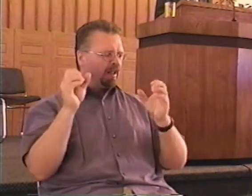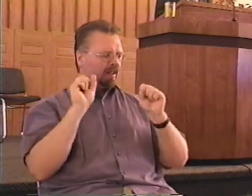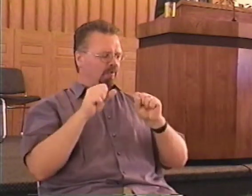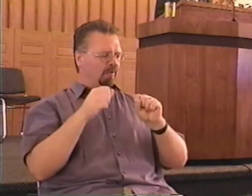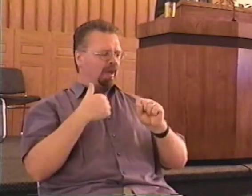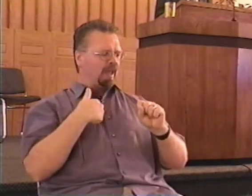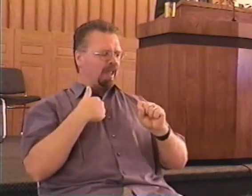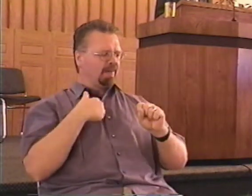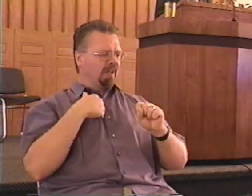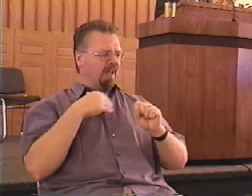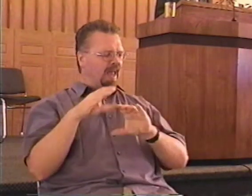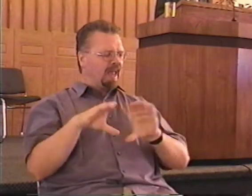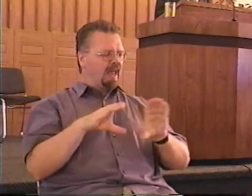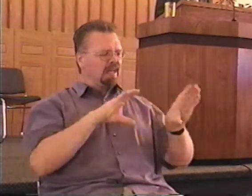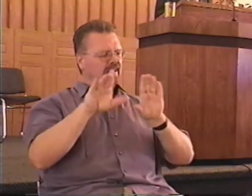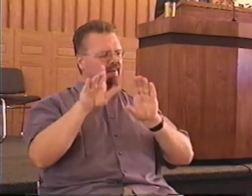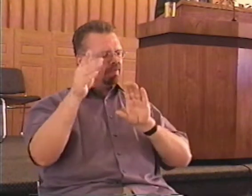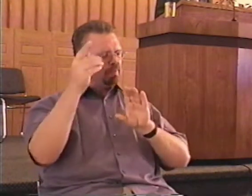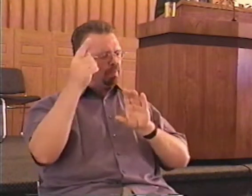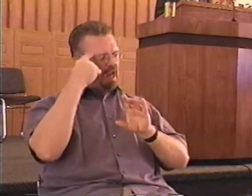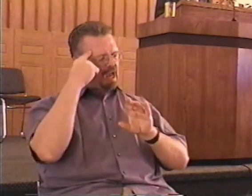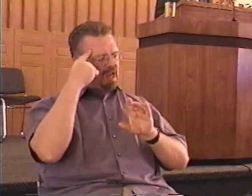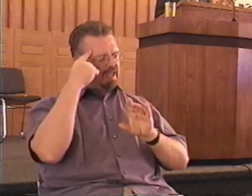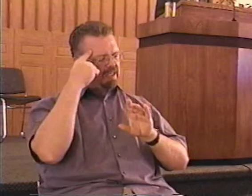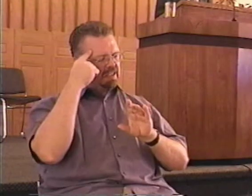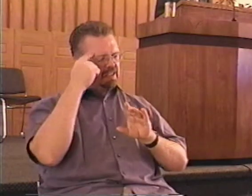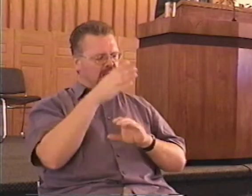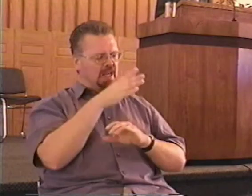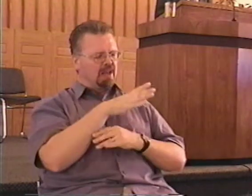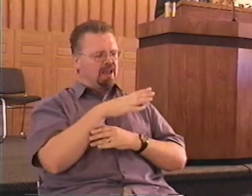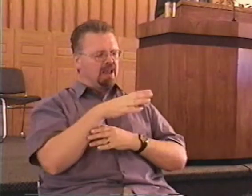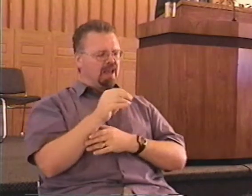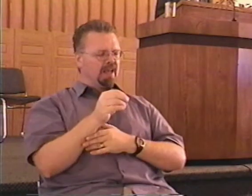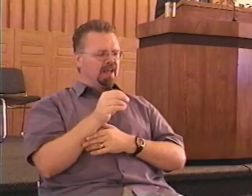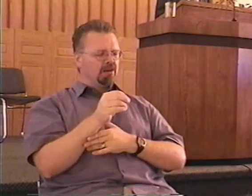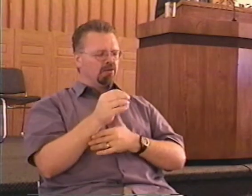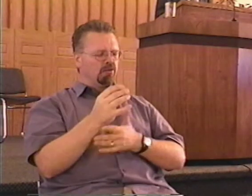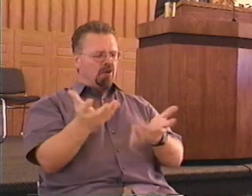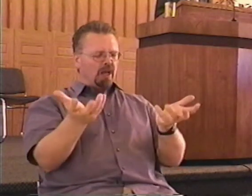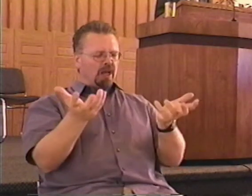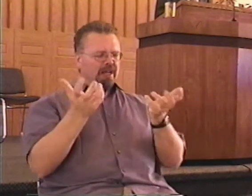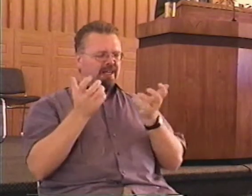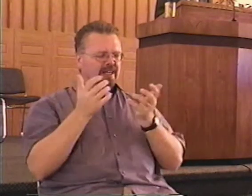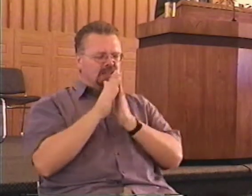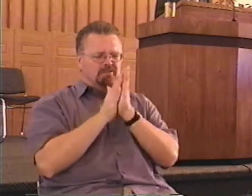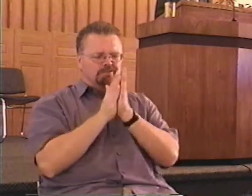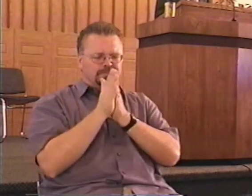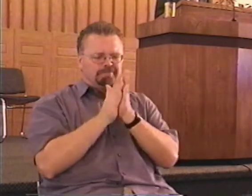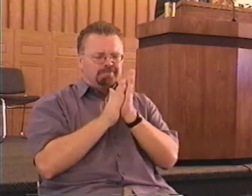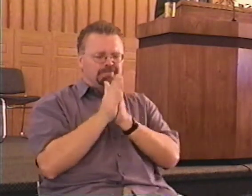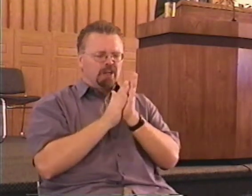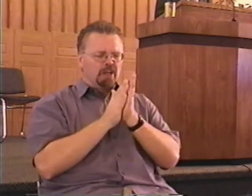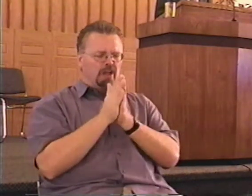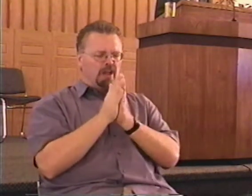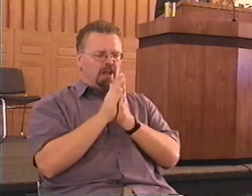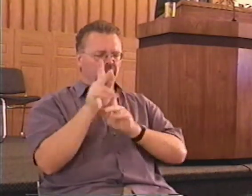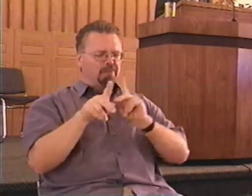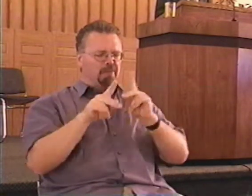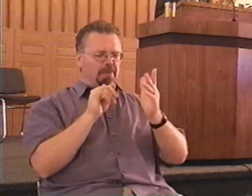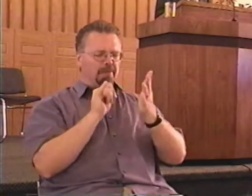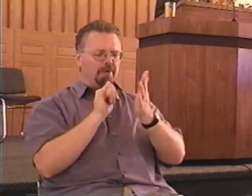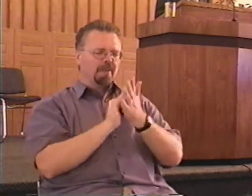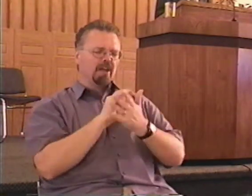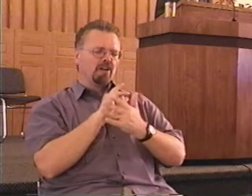active minds. Help us to come with a zeal of people who have